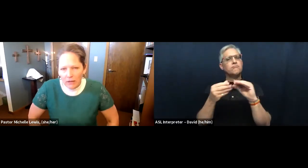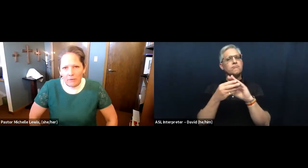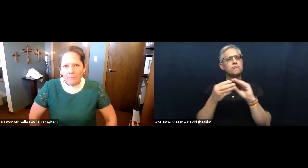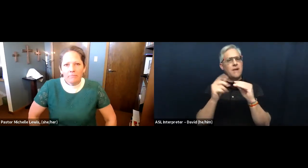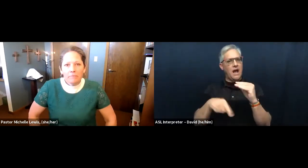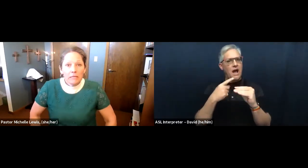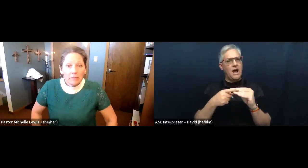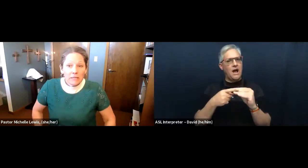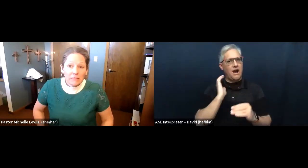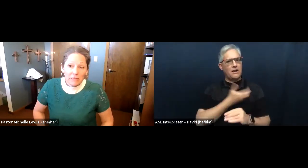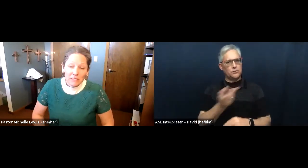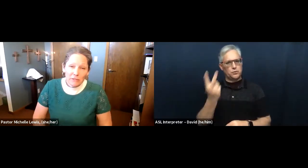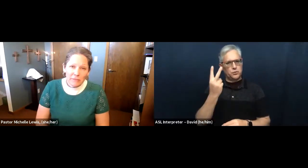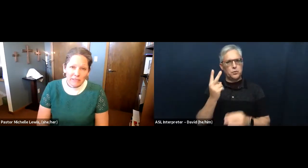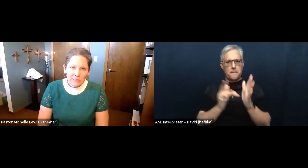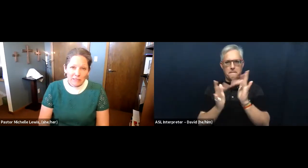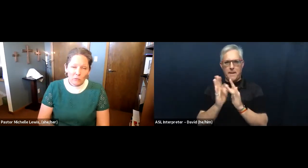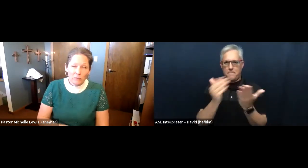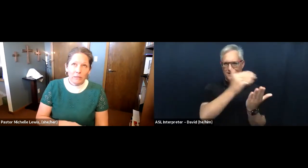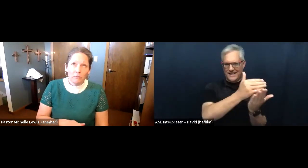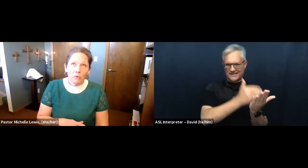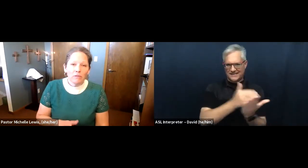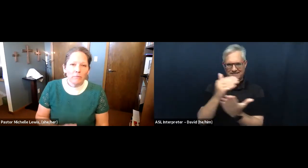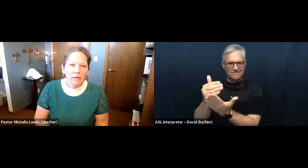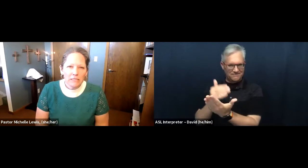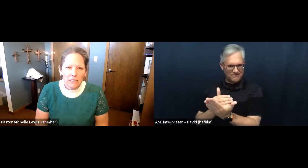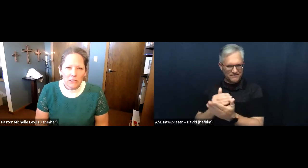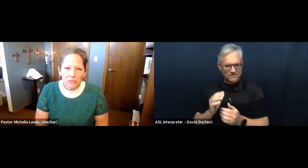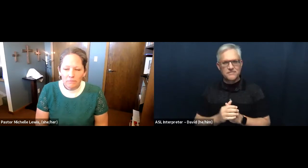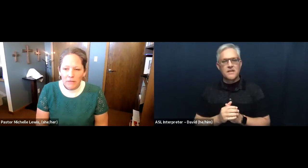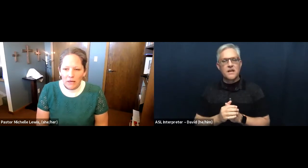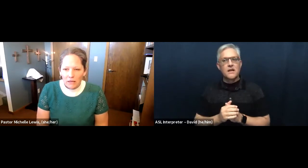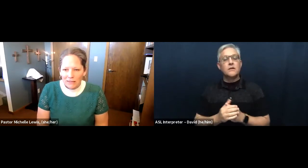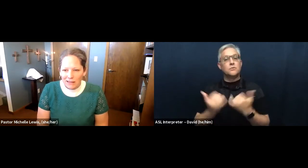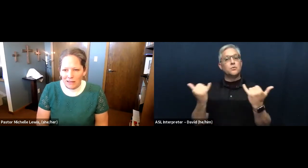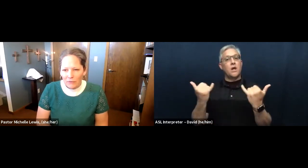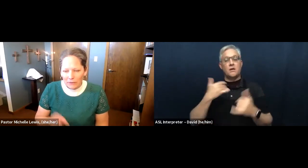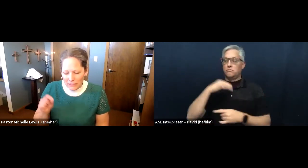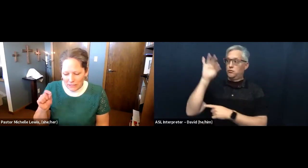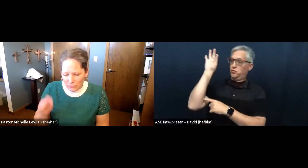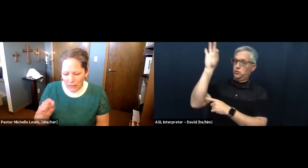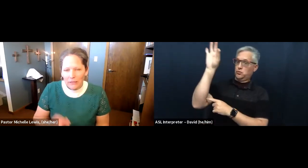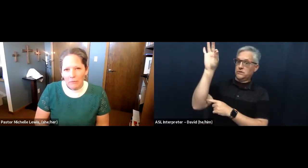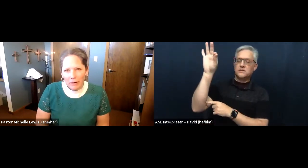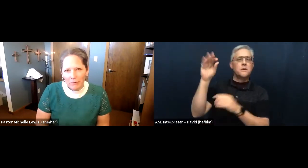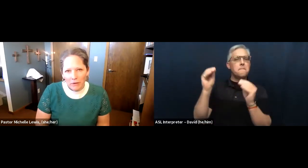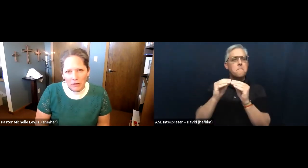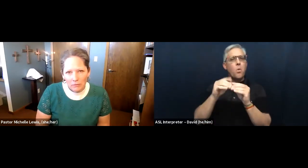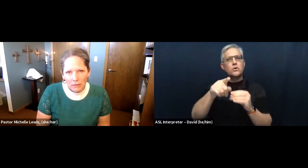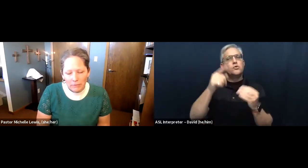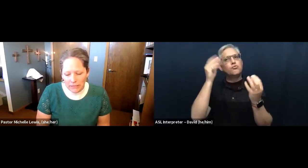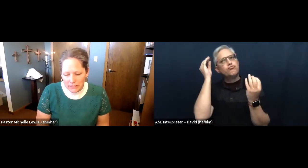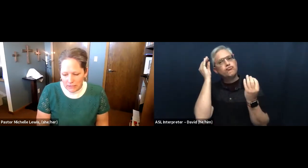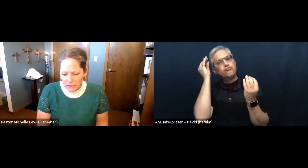bit, mainly because my sermon will be more of a meditation, not really directly about